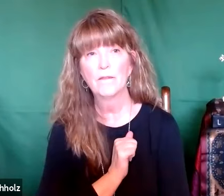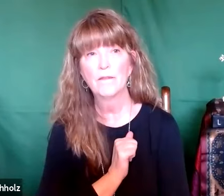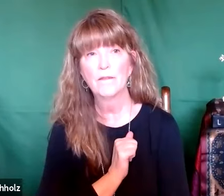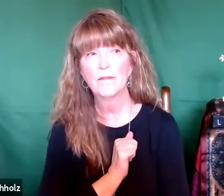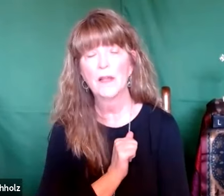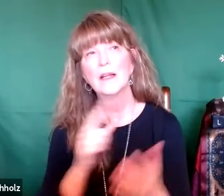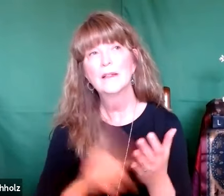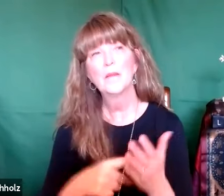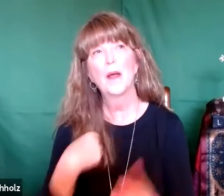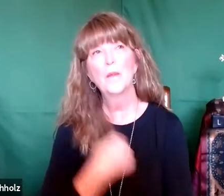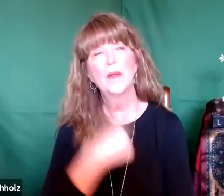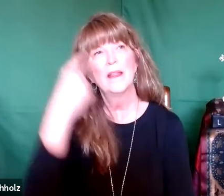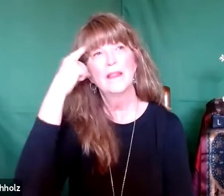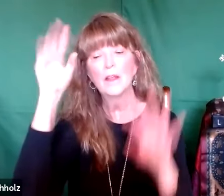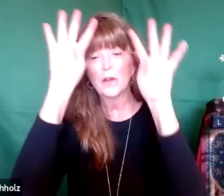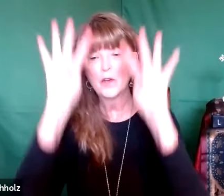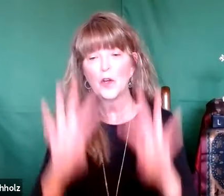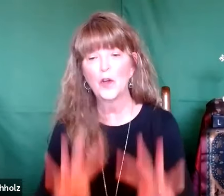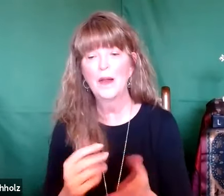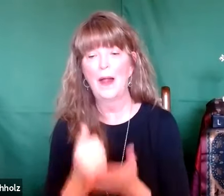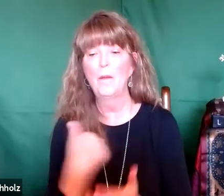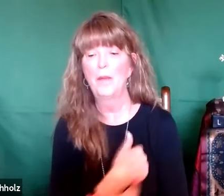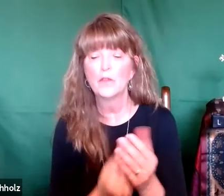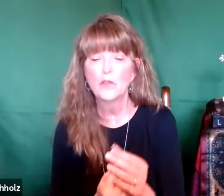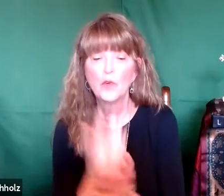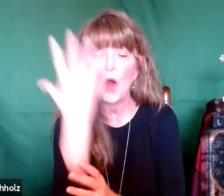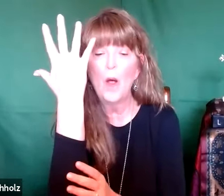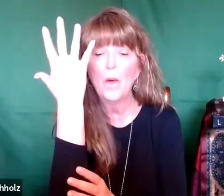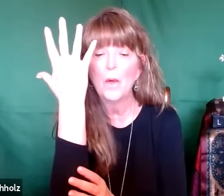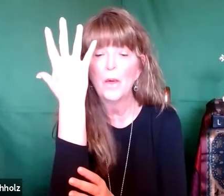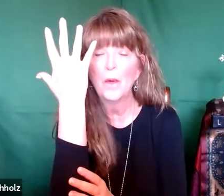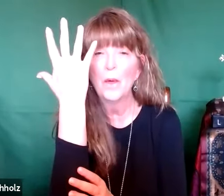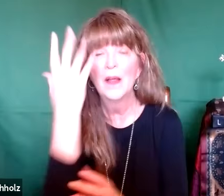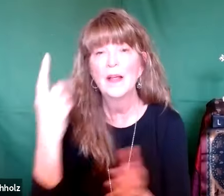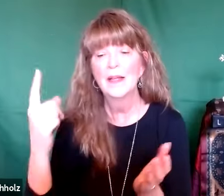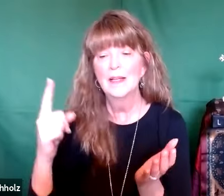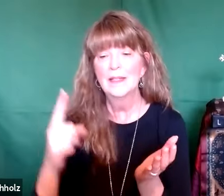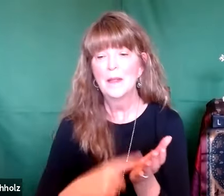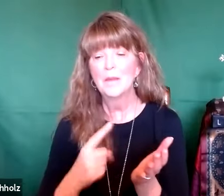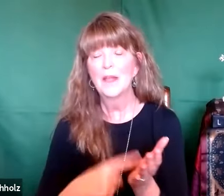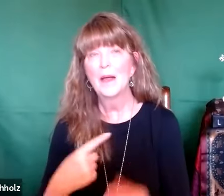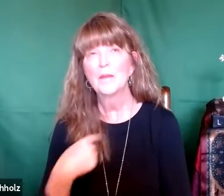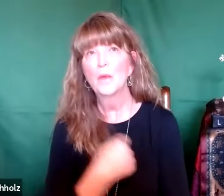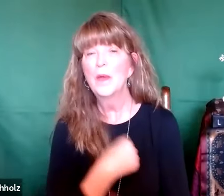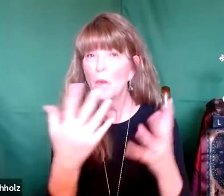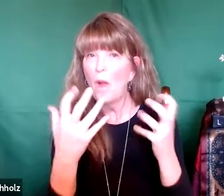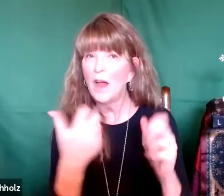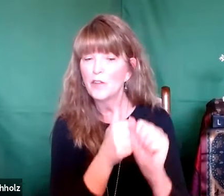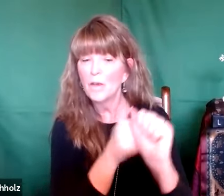Sometimes we want to leave them up because we think that by leaving these curtains in place, we're protecting ourselves. We think that that will actually aid